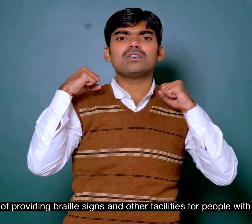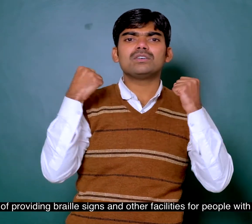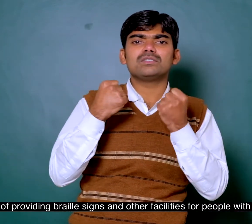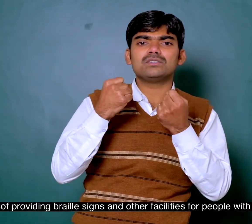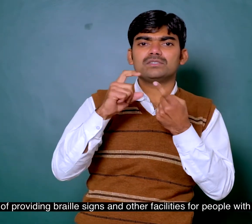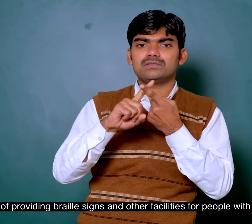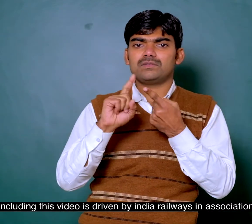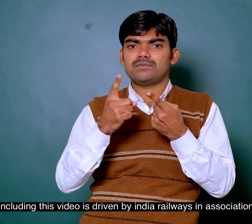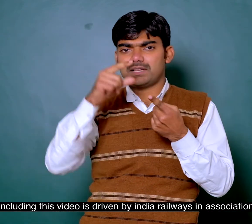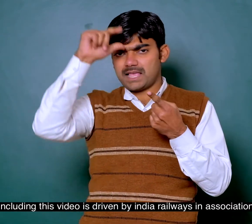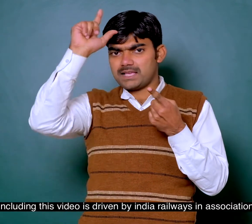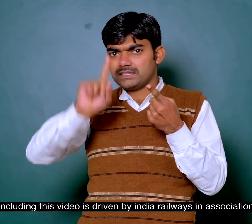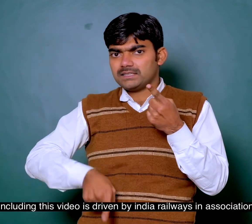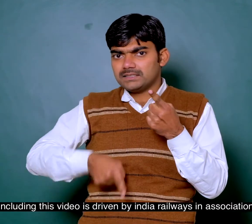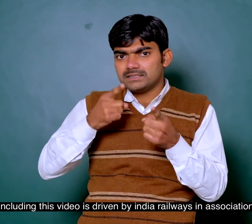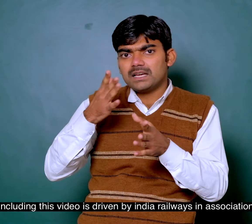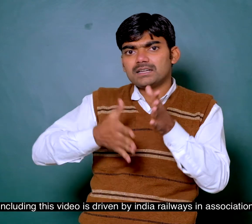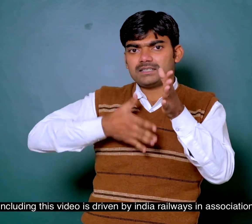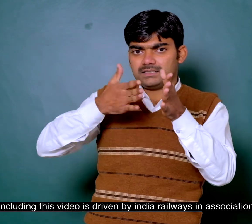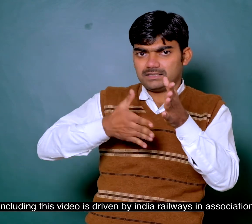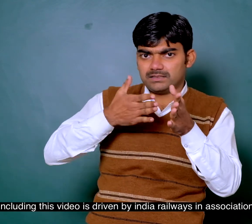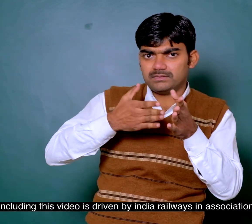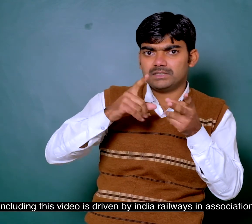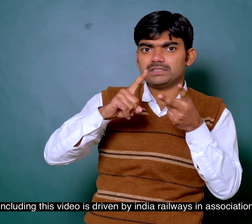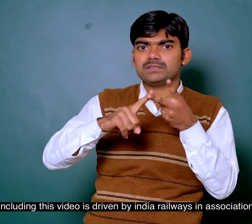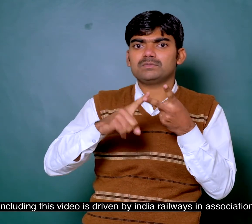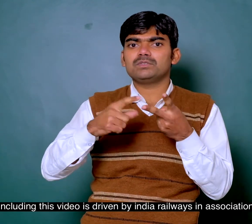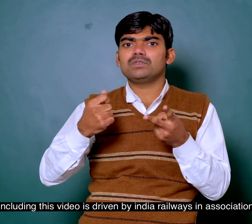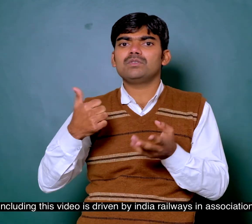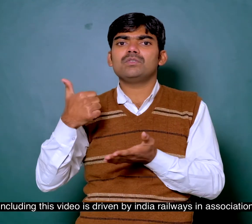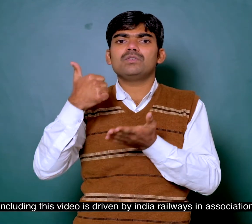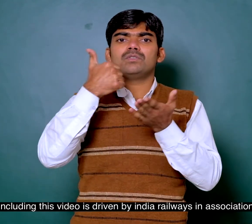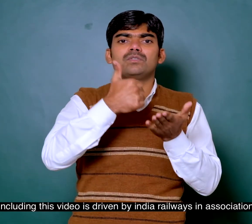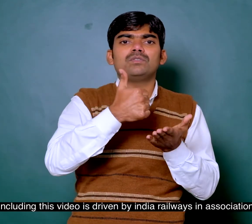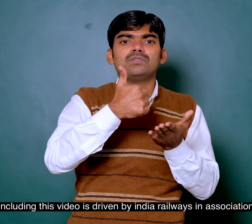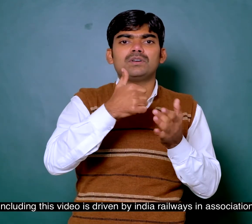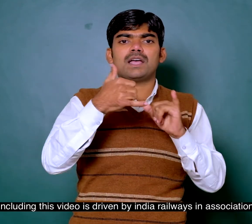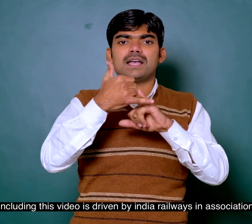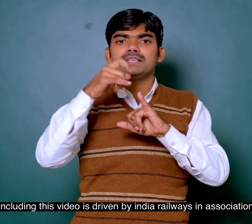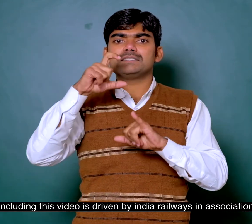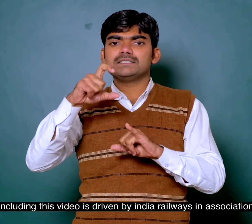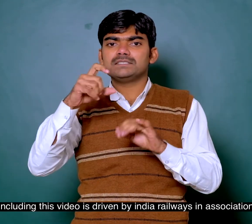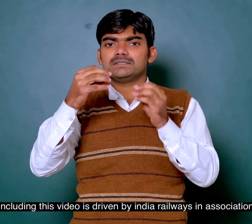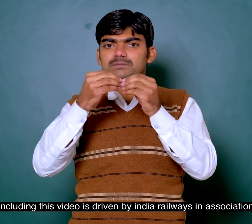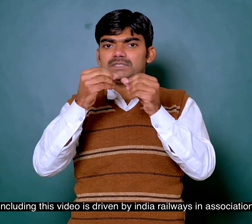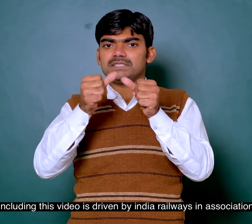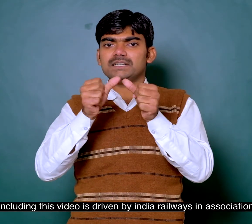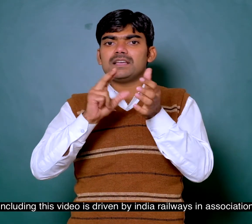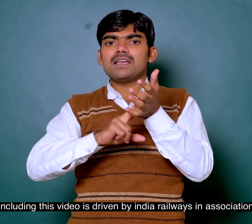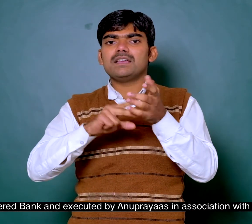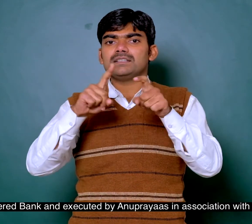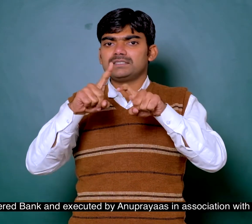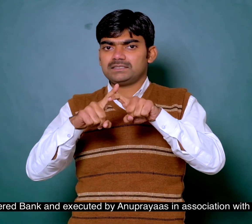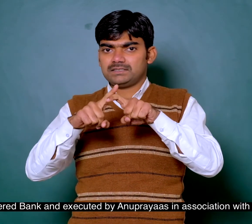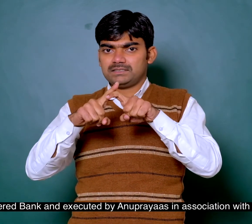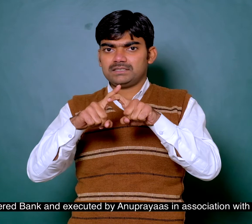disabilities, including this video, is driven by Indian Railways in association with Standard Chartered